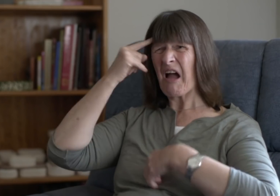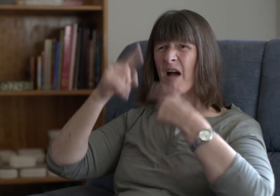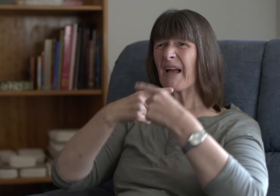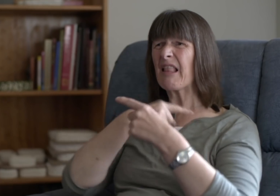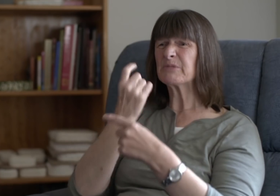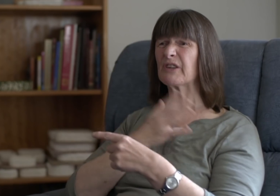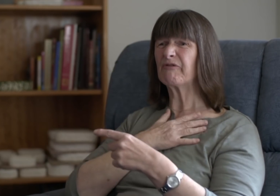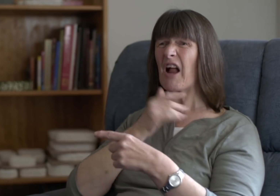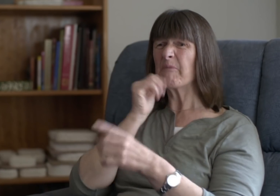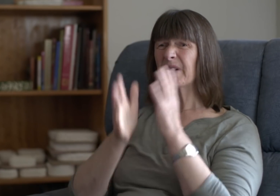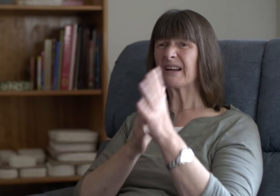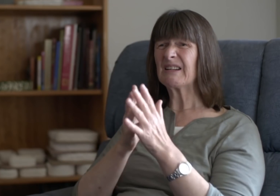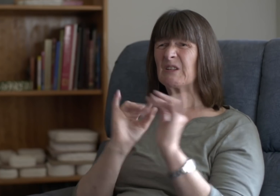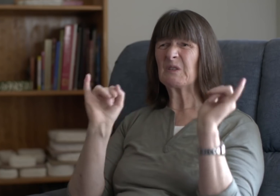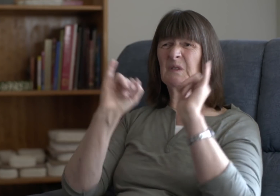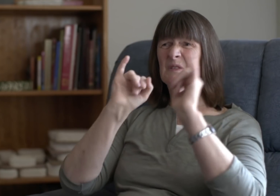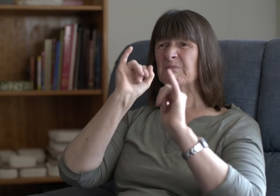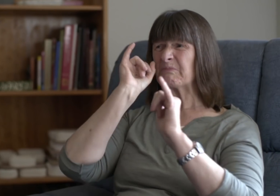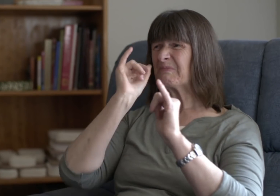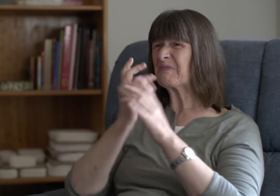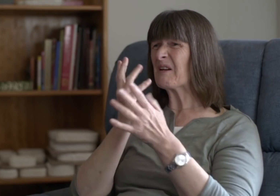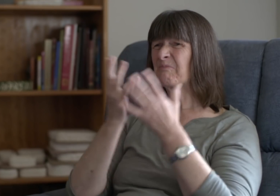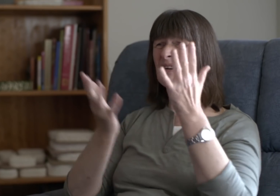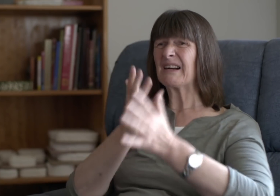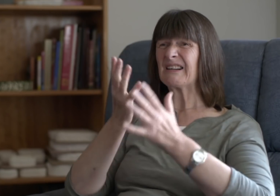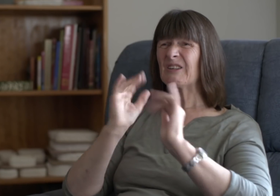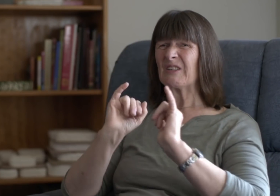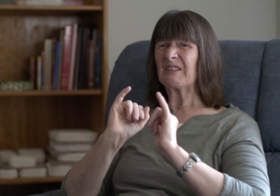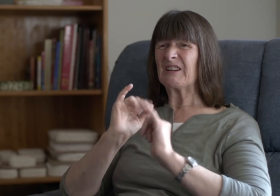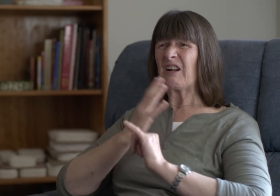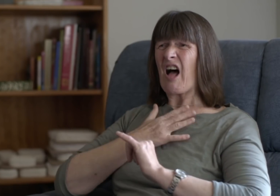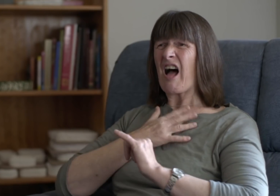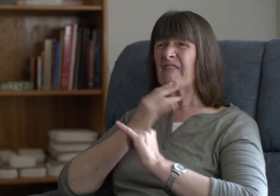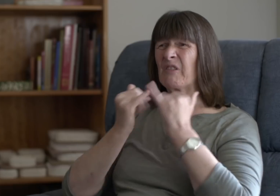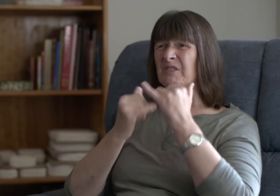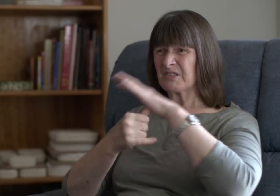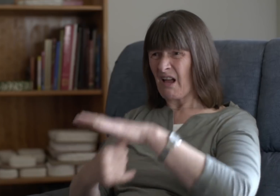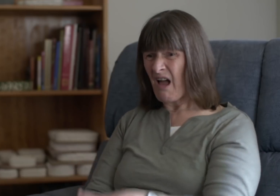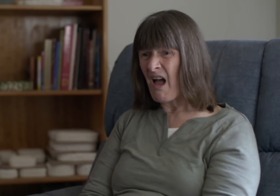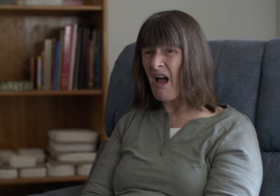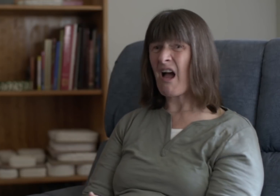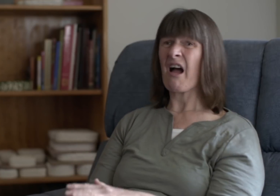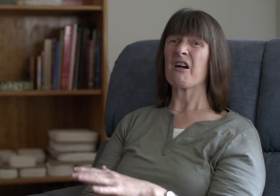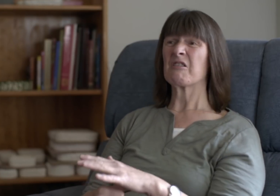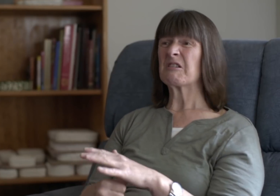I was really thinking about killing myself because it was an awful time. I was so depressed. I was really down.